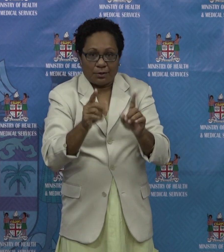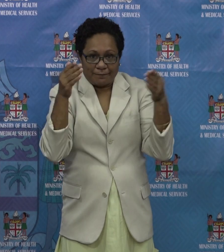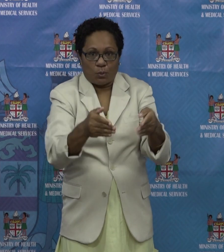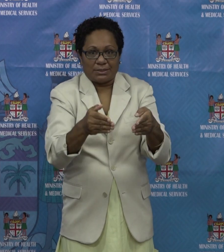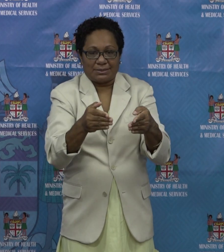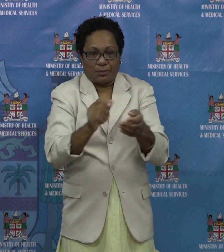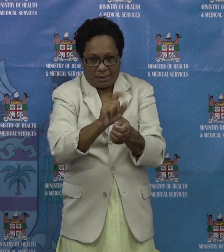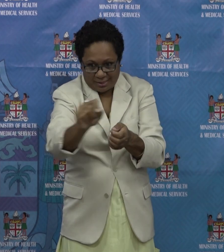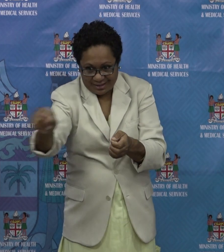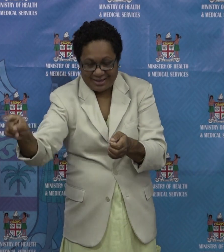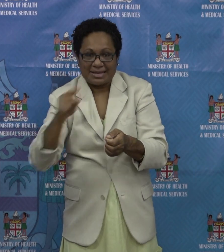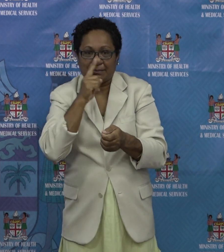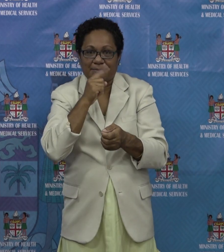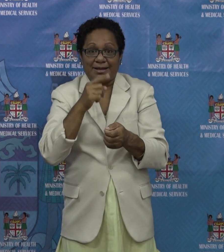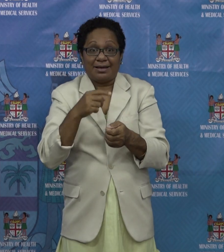another message to say